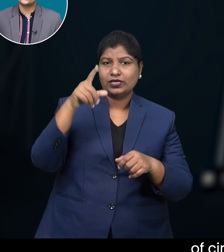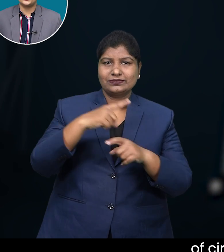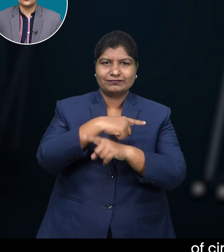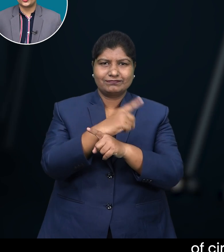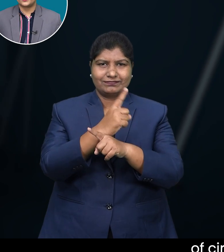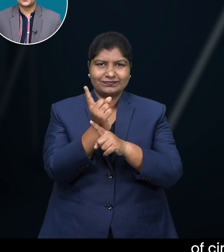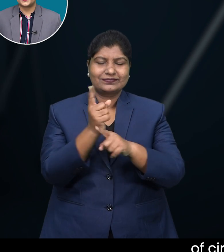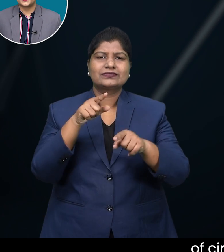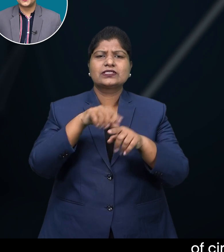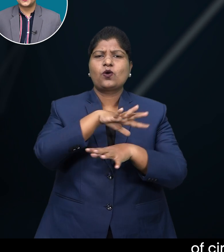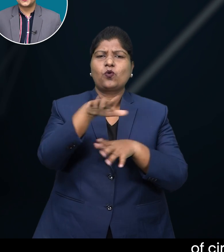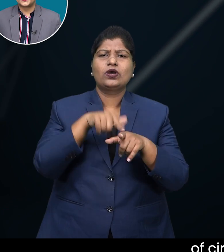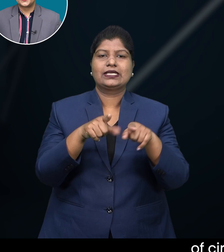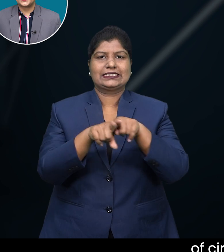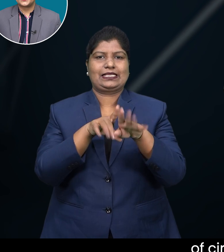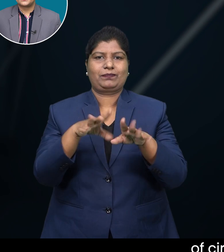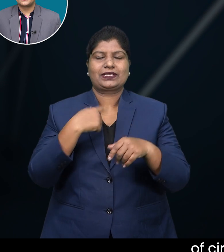of circular motion.